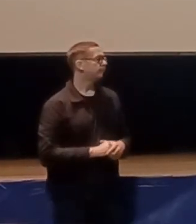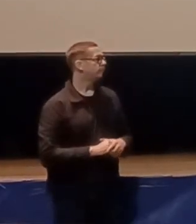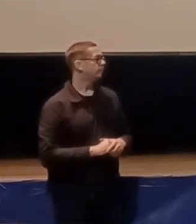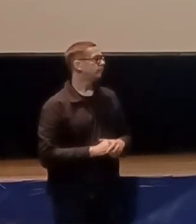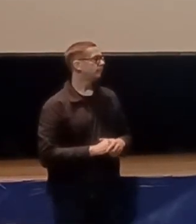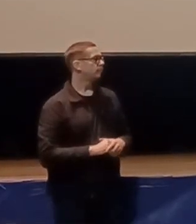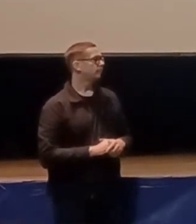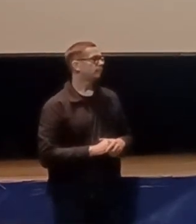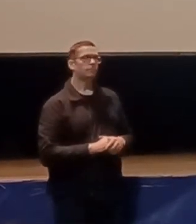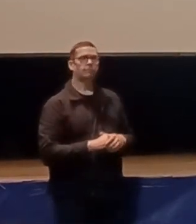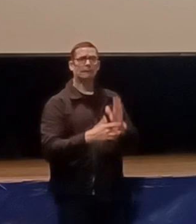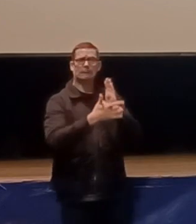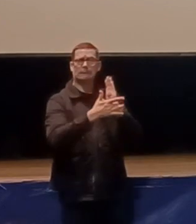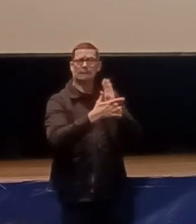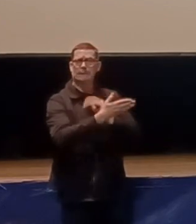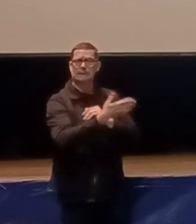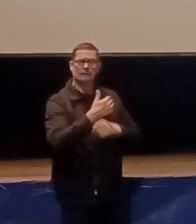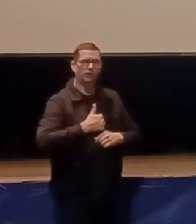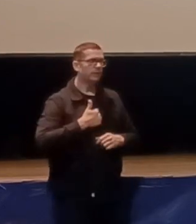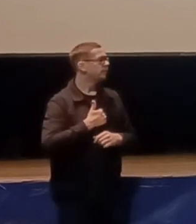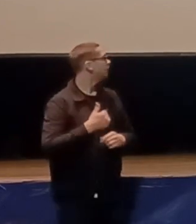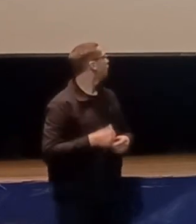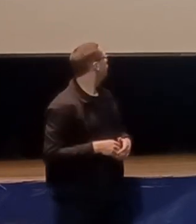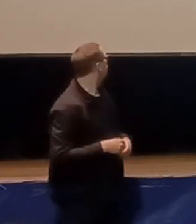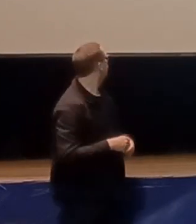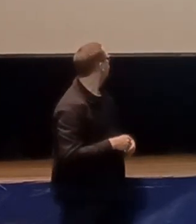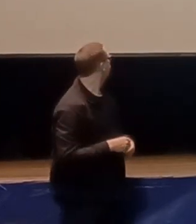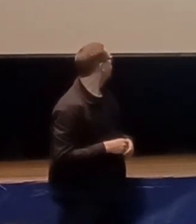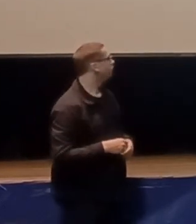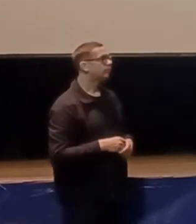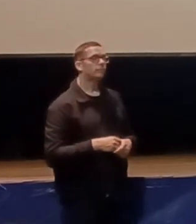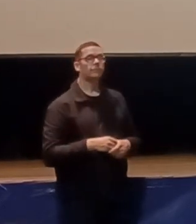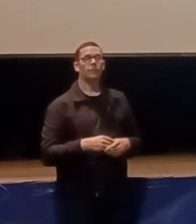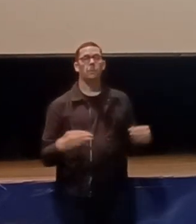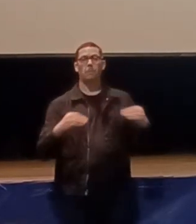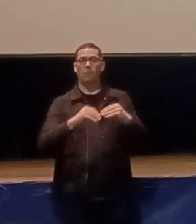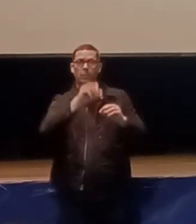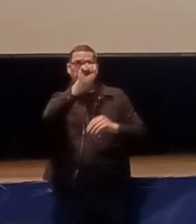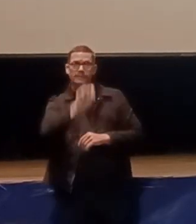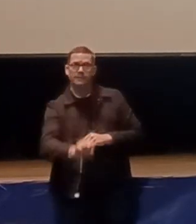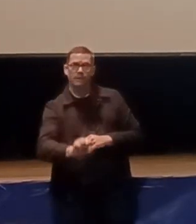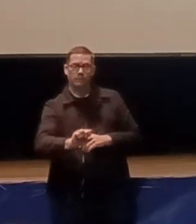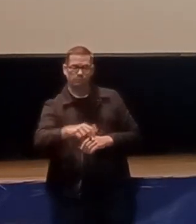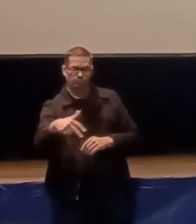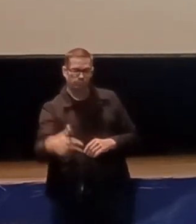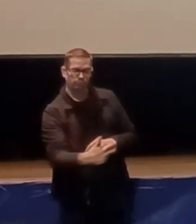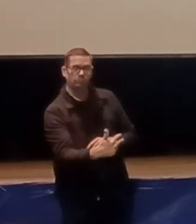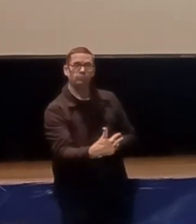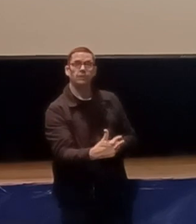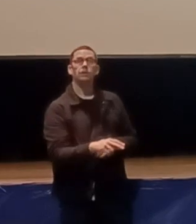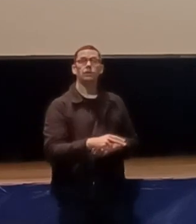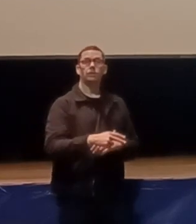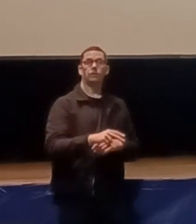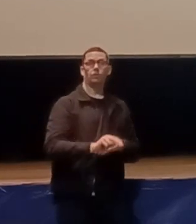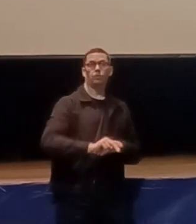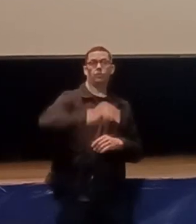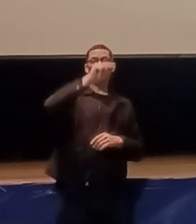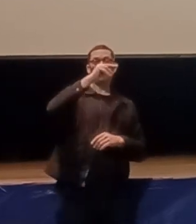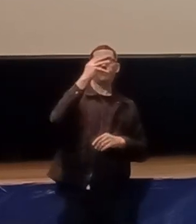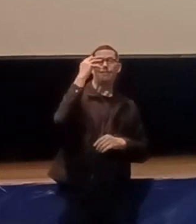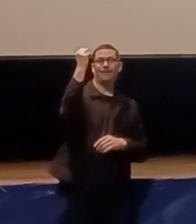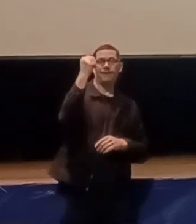I'm losing. Oh, there we go. Enter more at the southern point and exit at the northern point. That would also